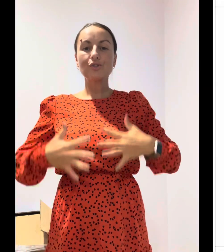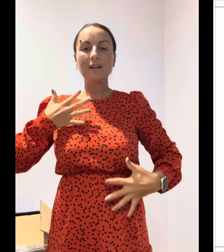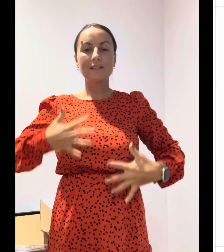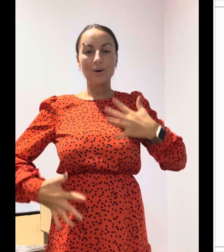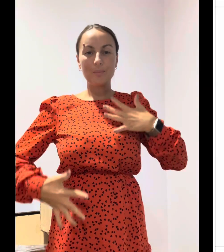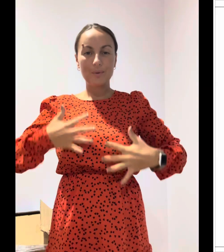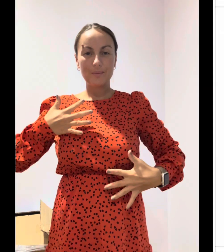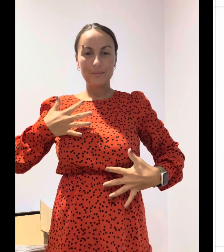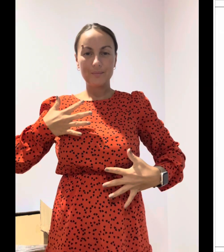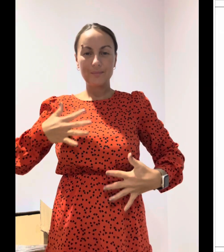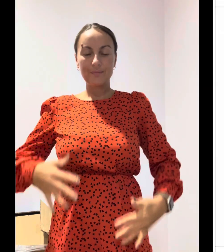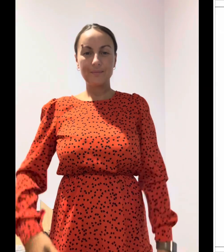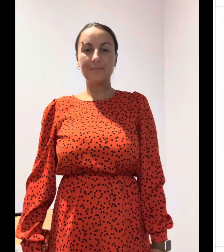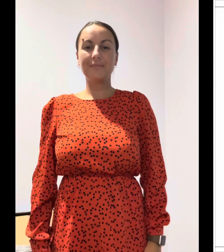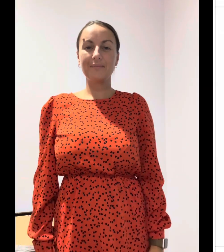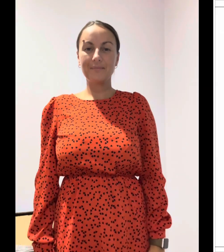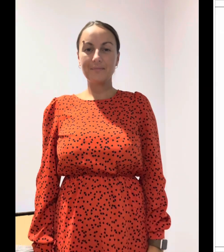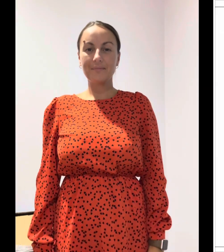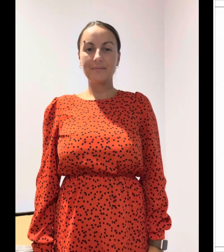Dress up,